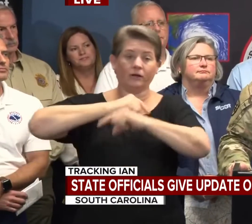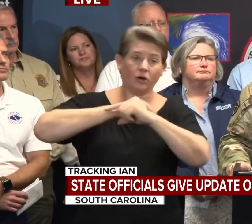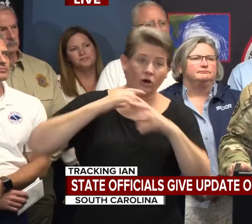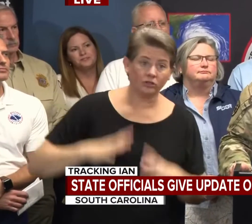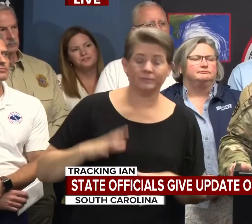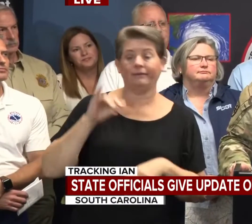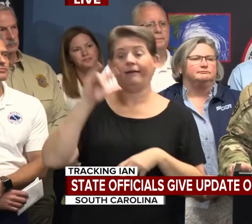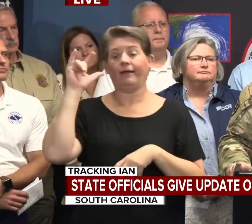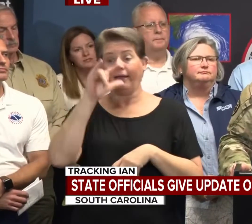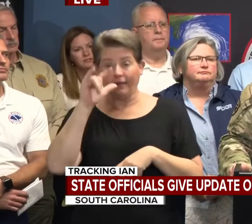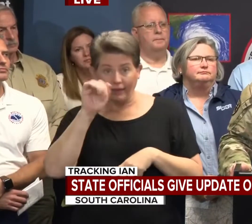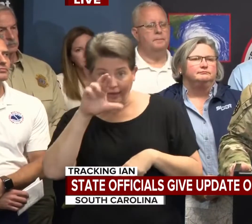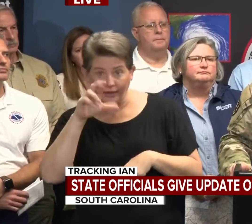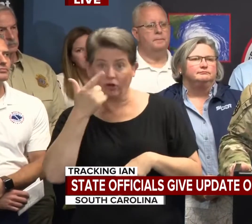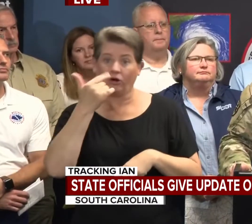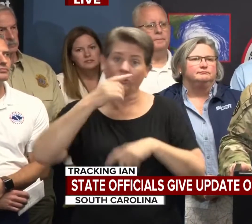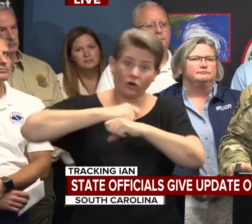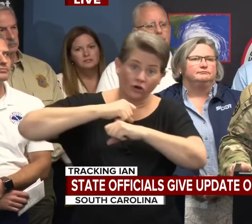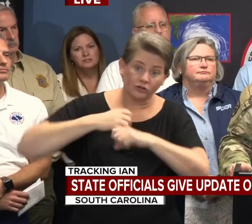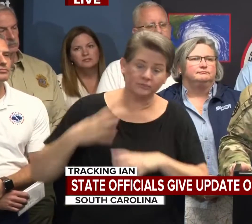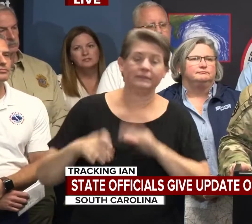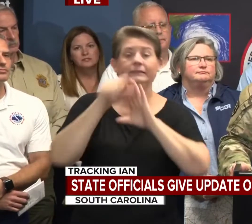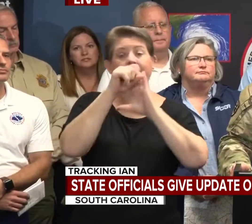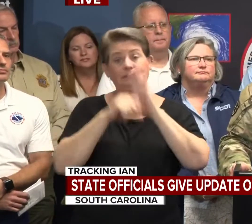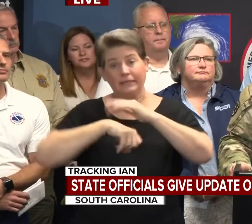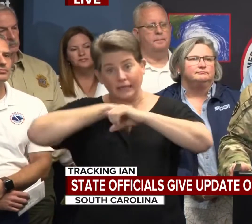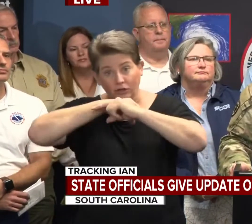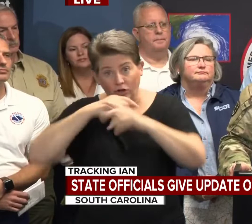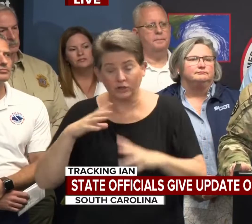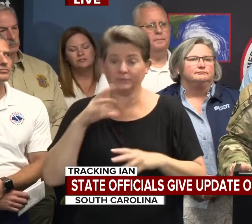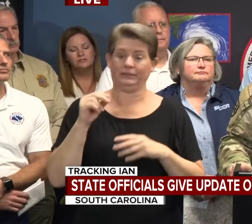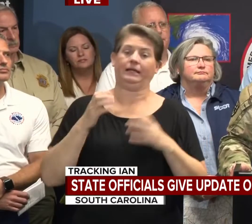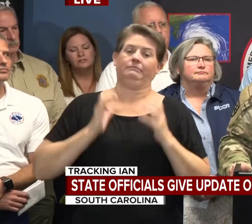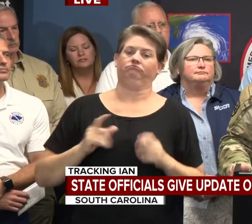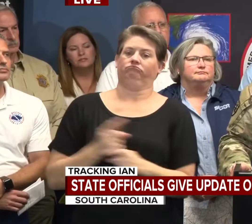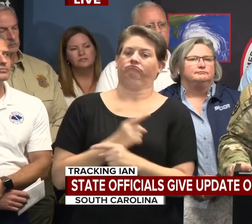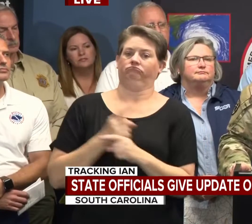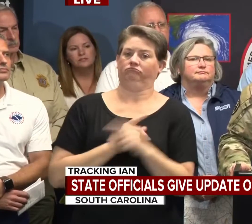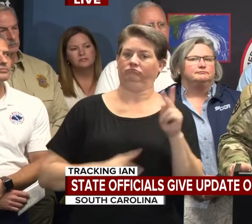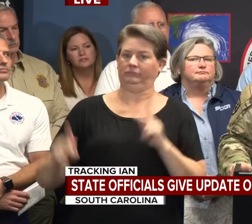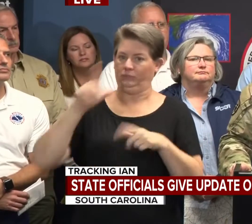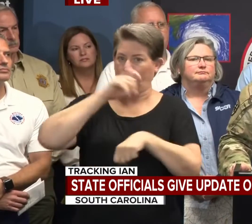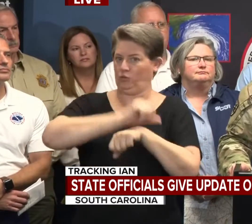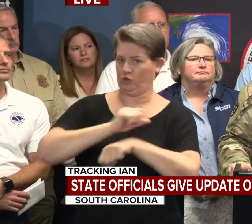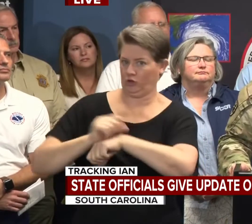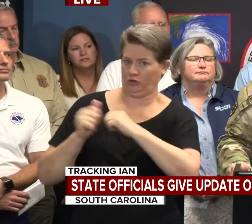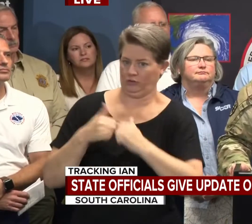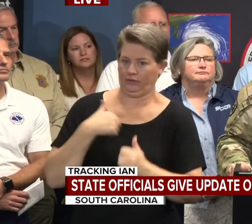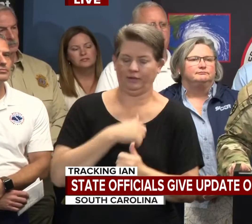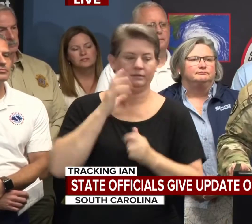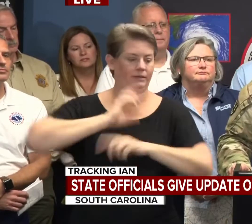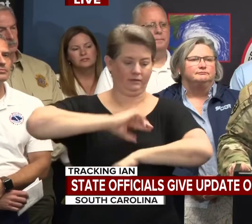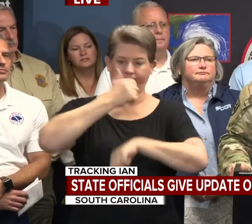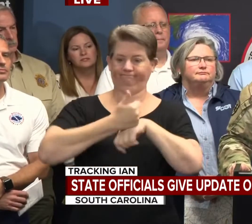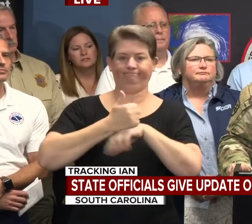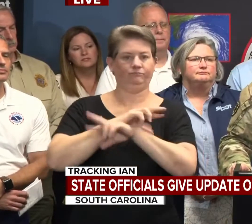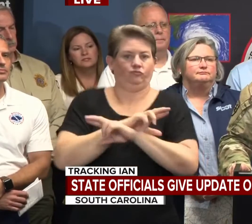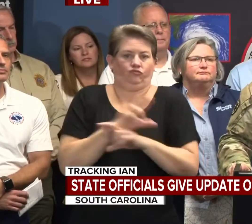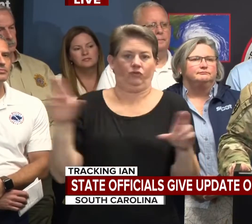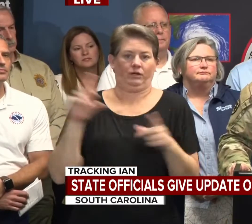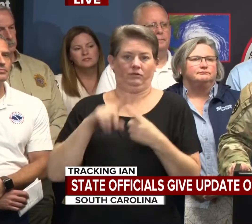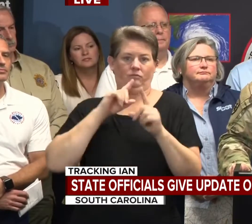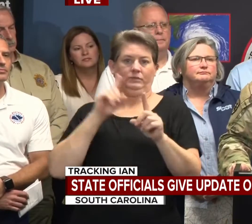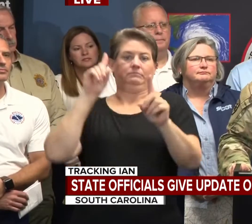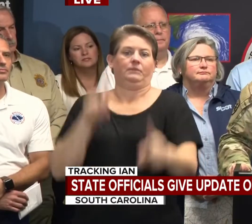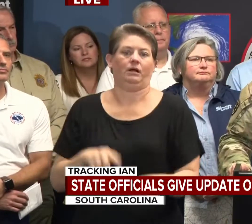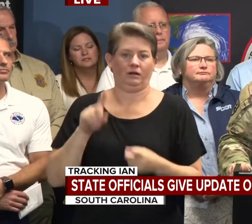our Air Guardsmen, and our State Guardsmen, and our civilian employees, they are poised to continue to respond to our